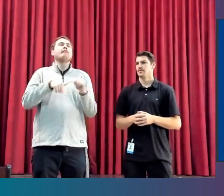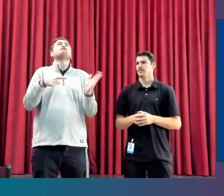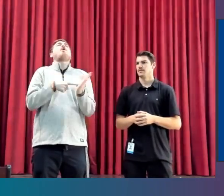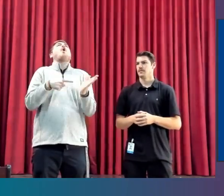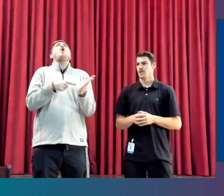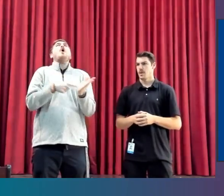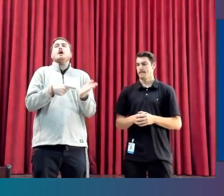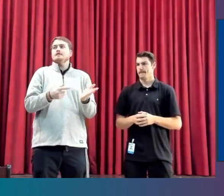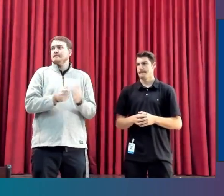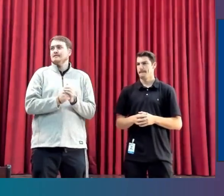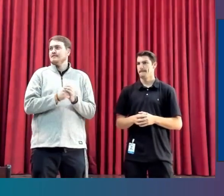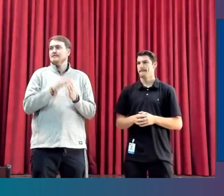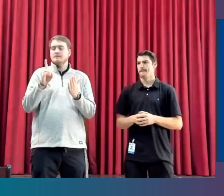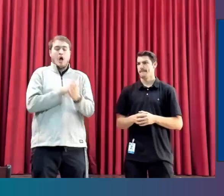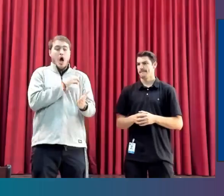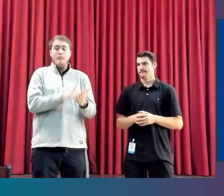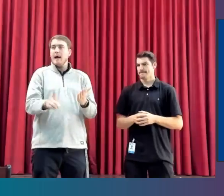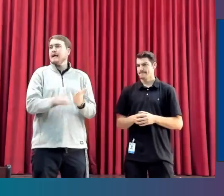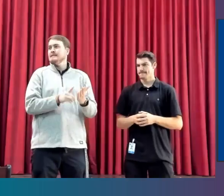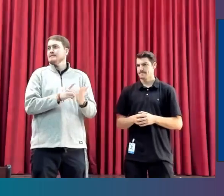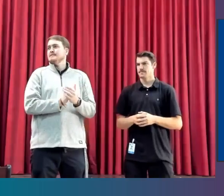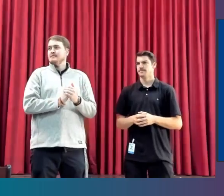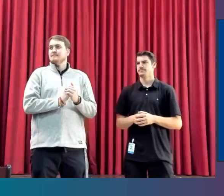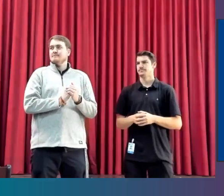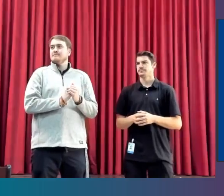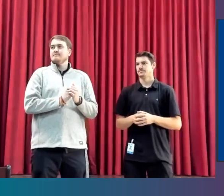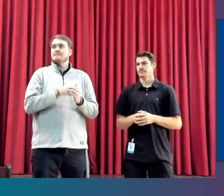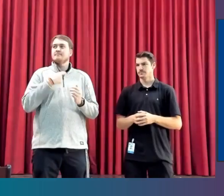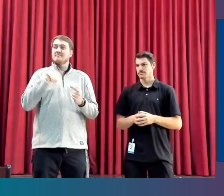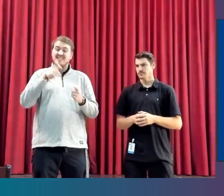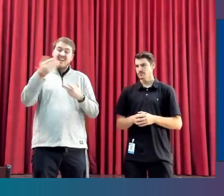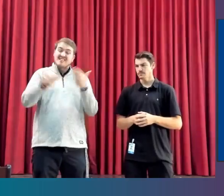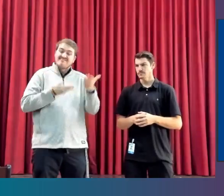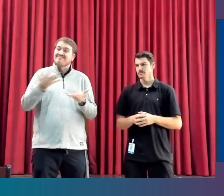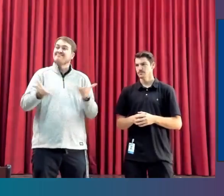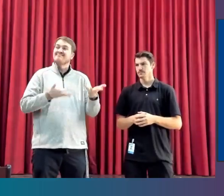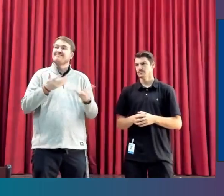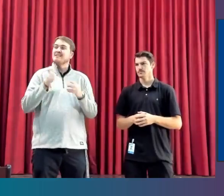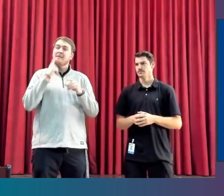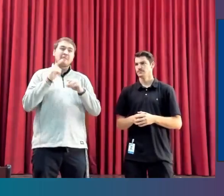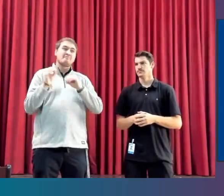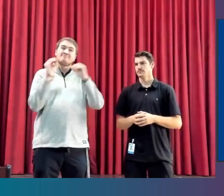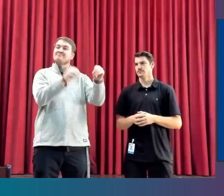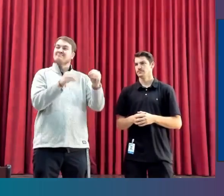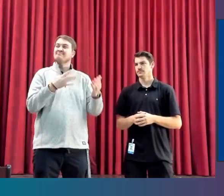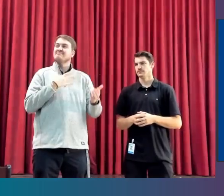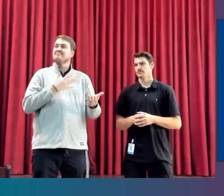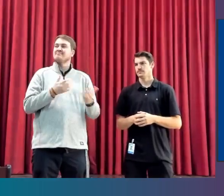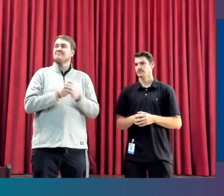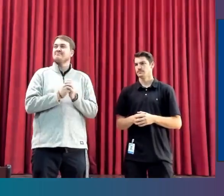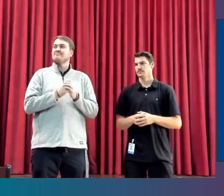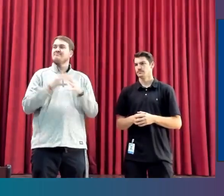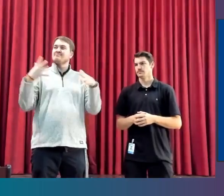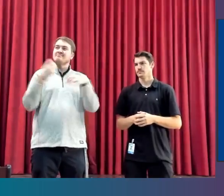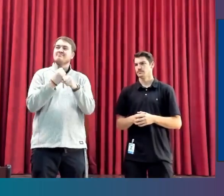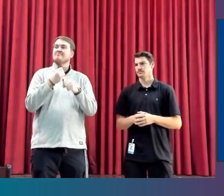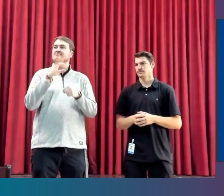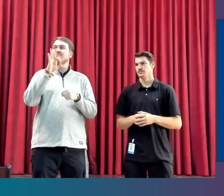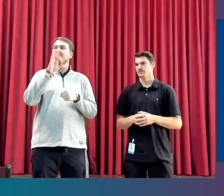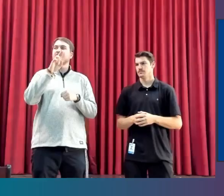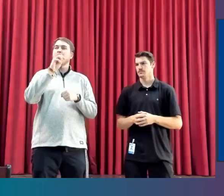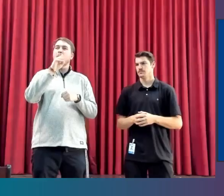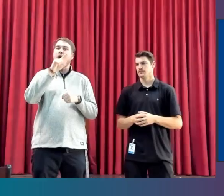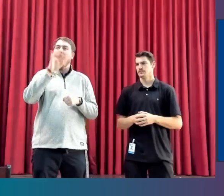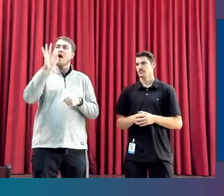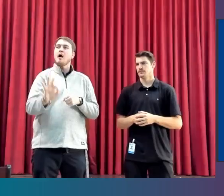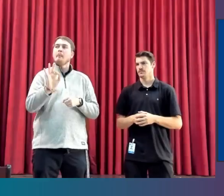I mean, the places that you're talking about are still like $1,500, and that feels like discrimination to me, you know? It feels like